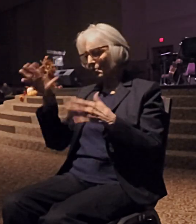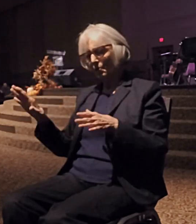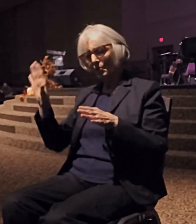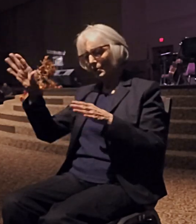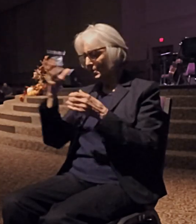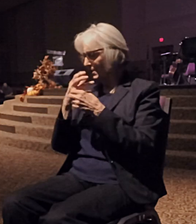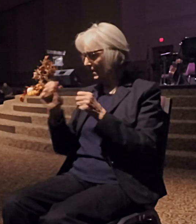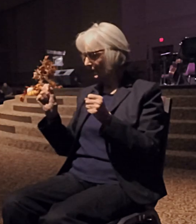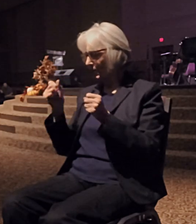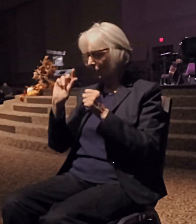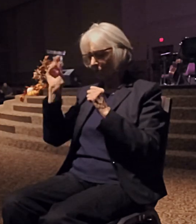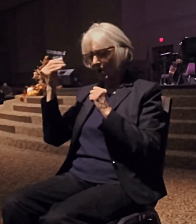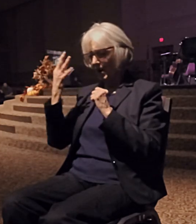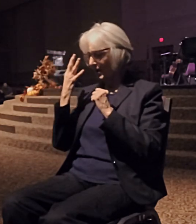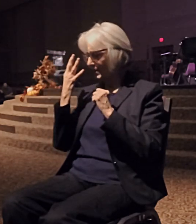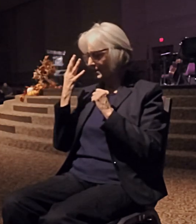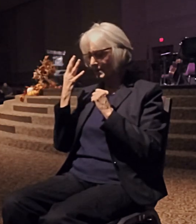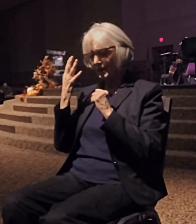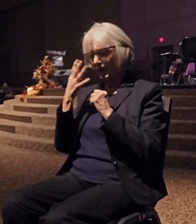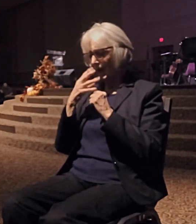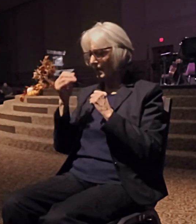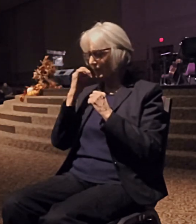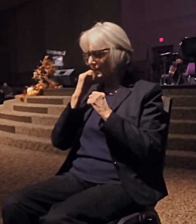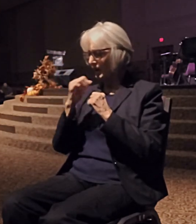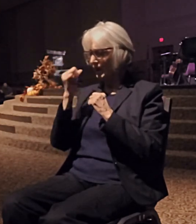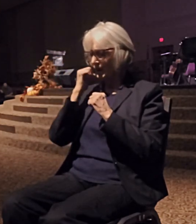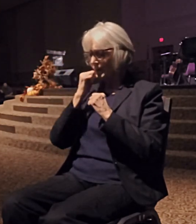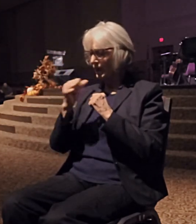grace. Then may today be the day, Holy